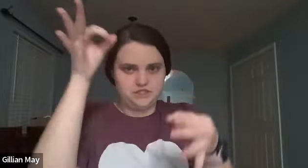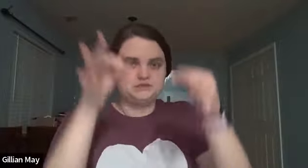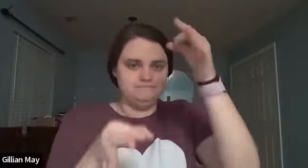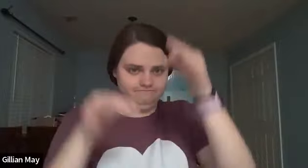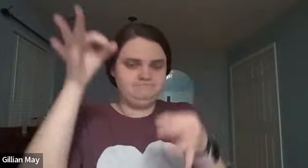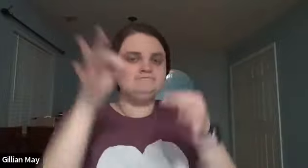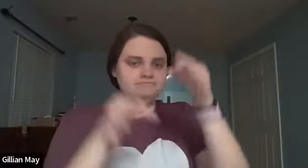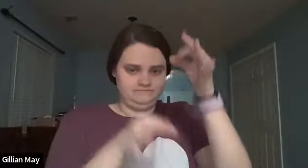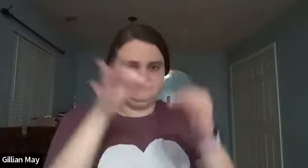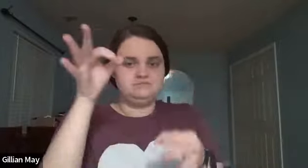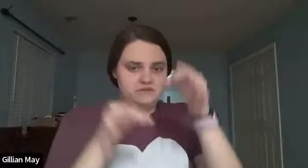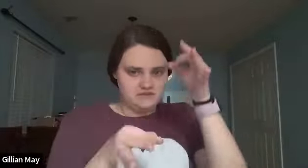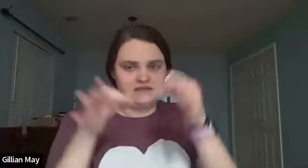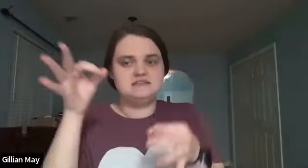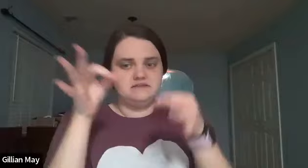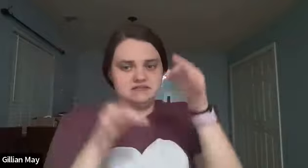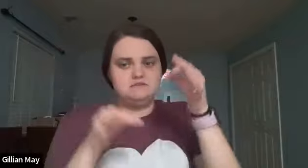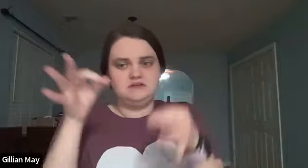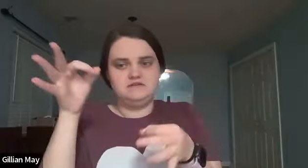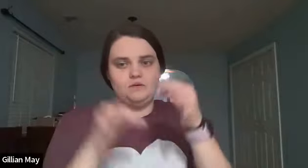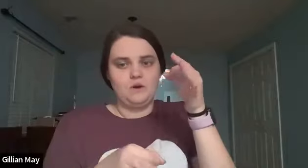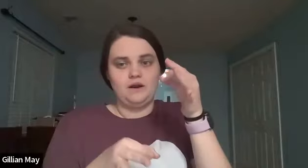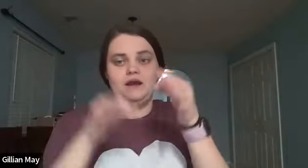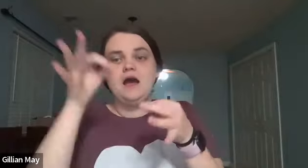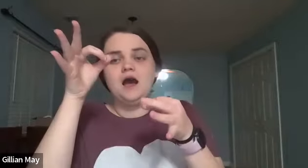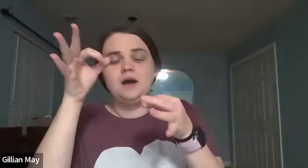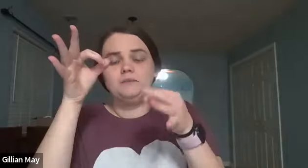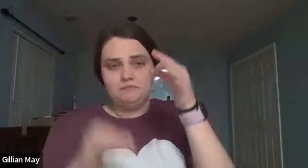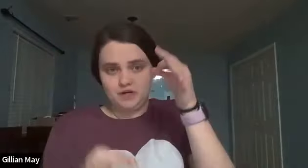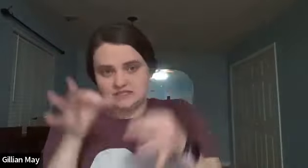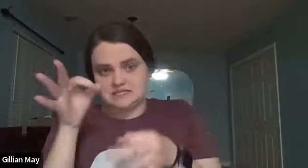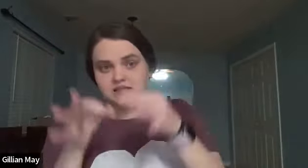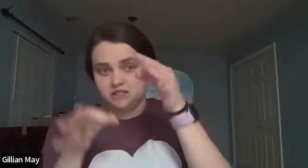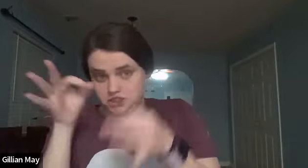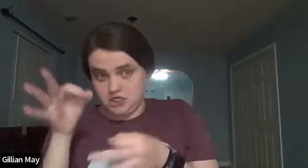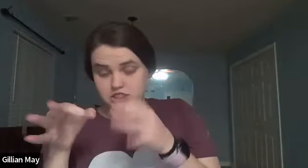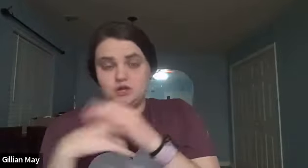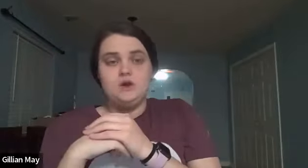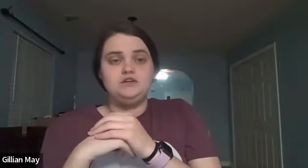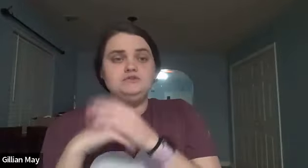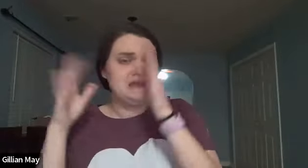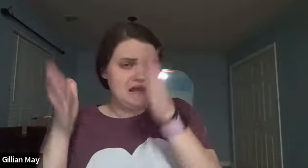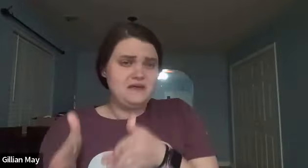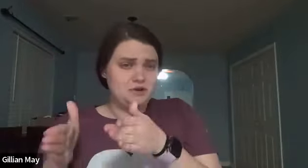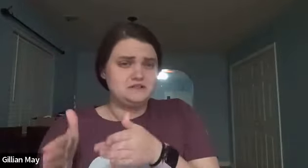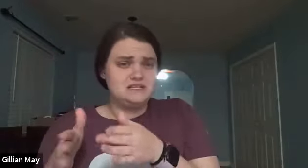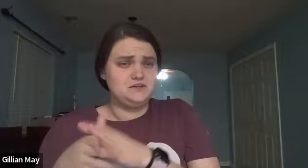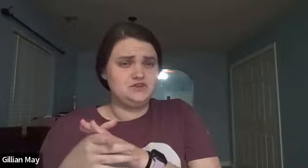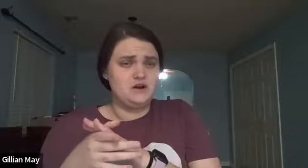Judge. And this, like I said, this can be for the person, like a judge. You can't add that person if you're talking